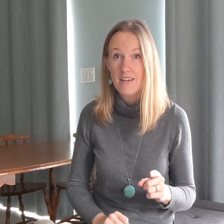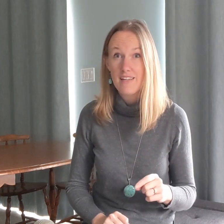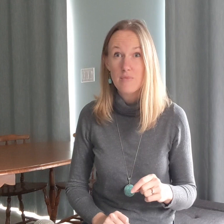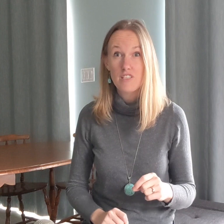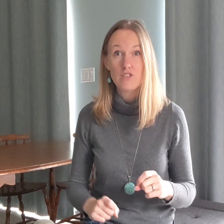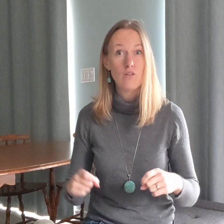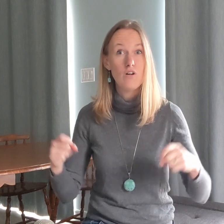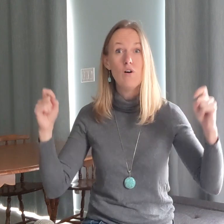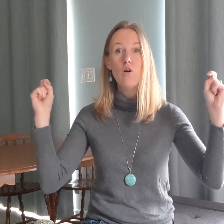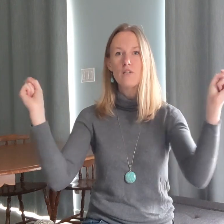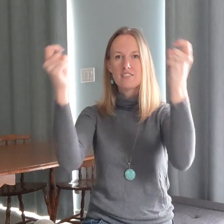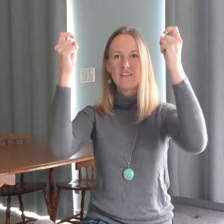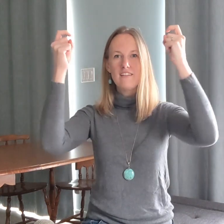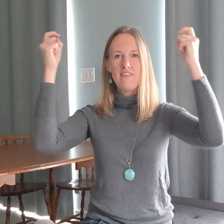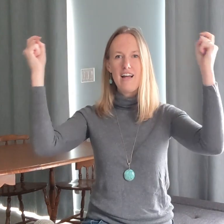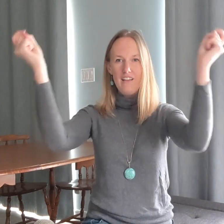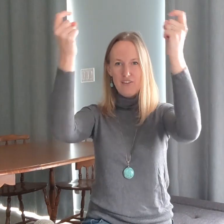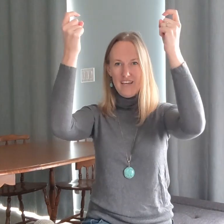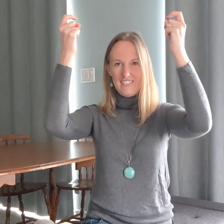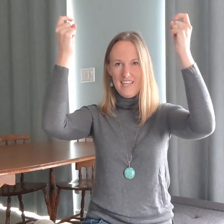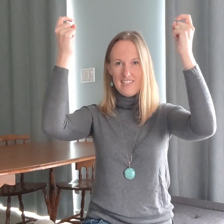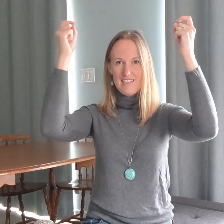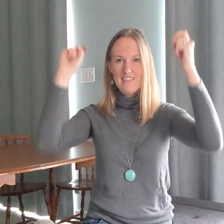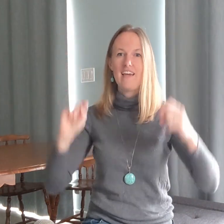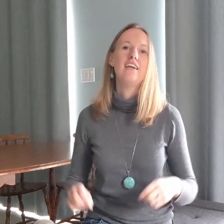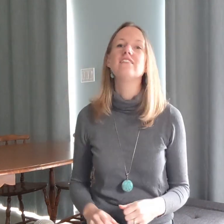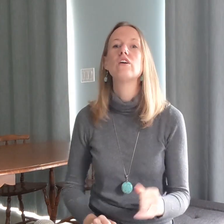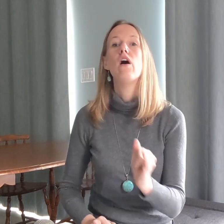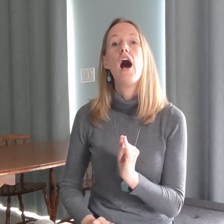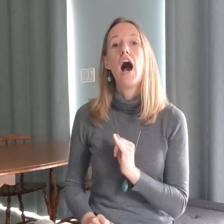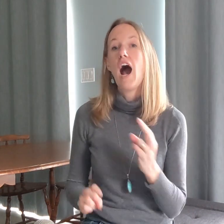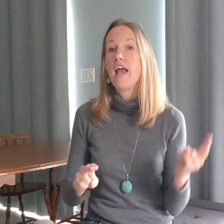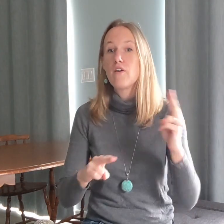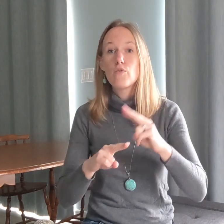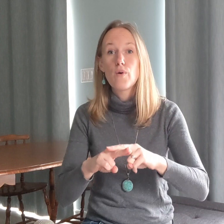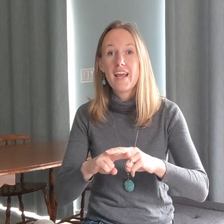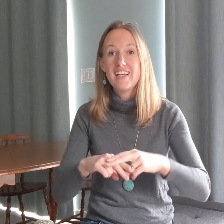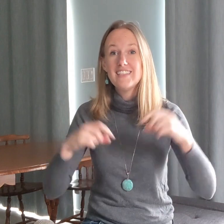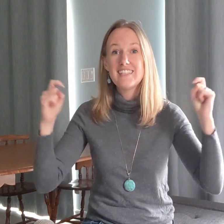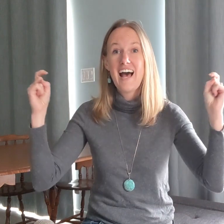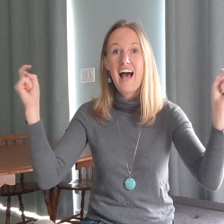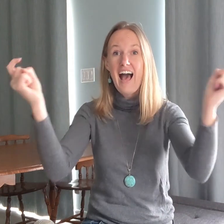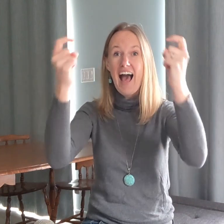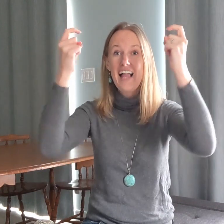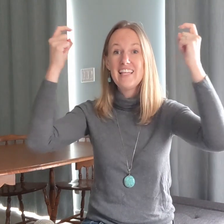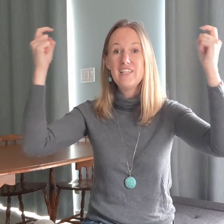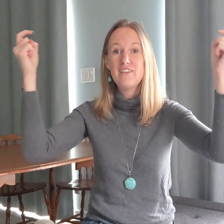signing the bridge solo we're just gonna leave hallelujah to this. Okay so I raise a hallelujah